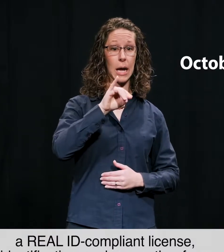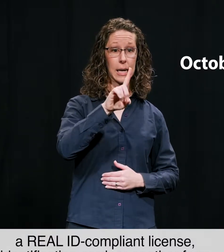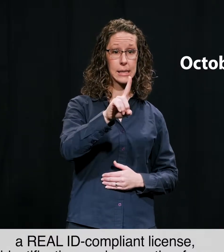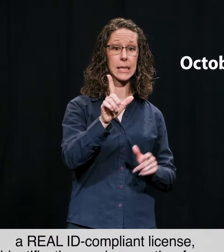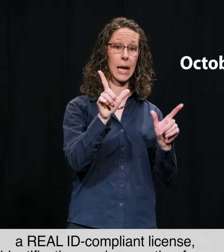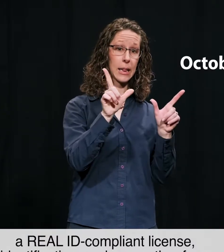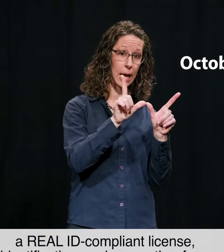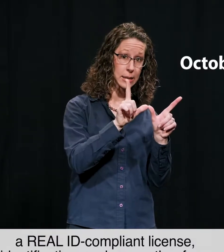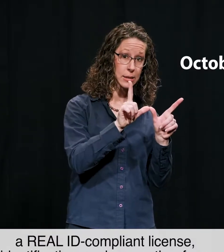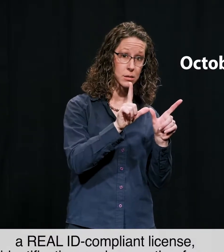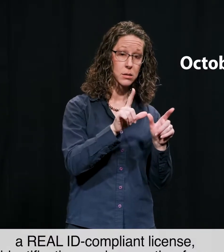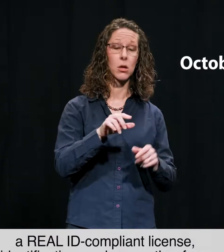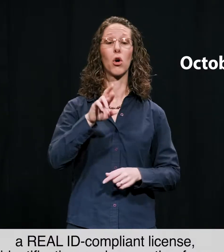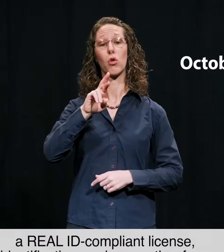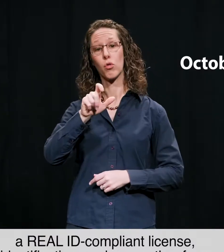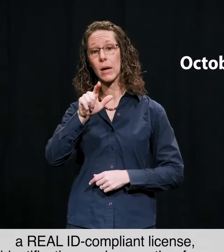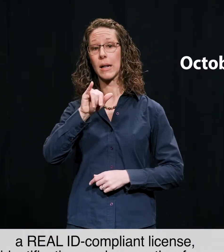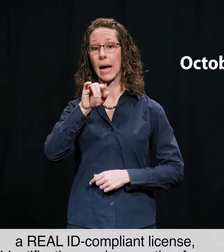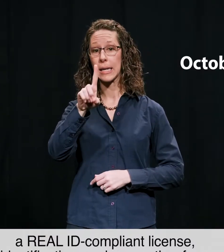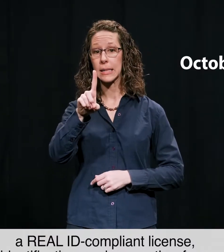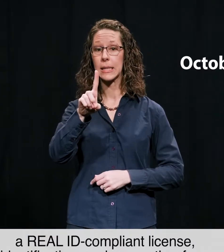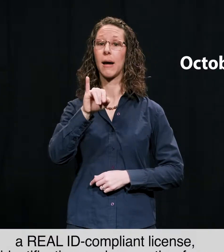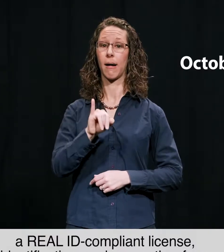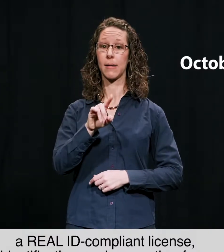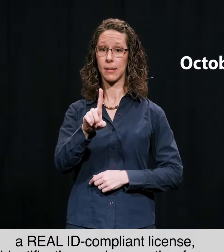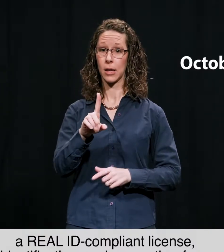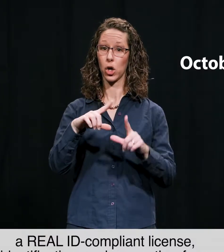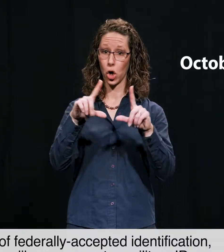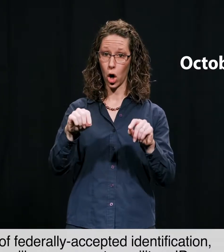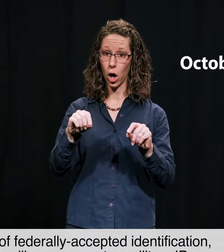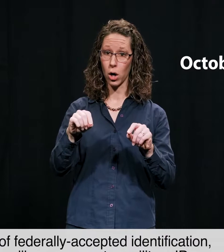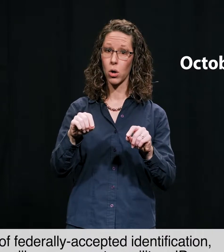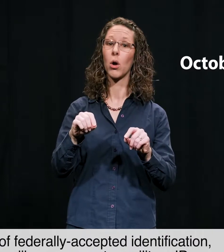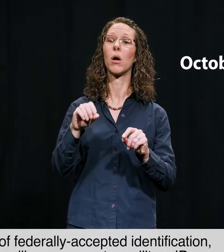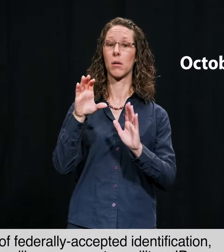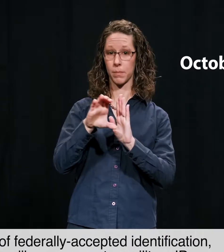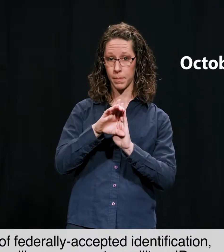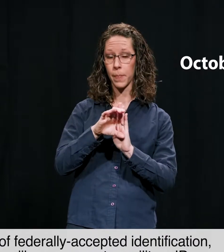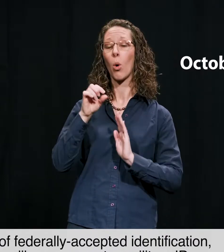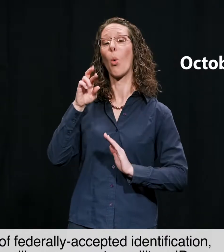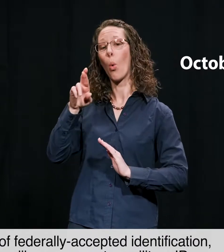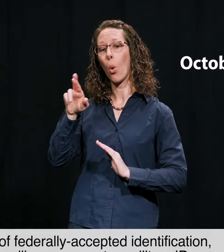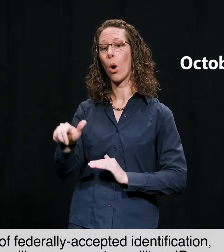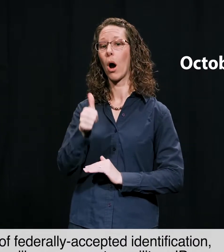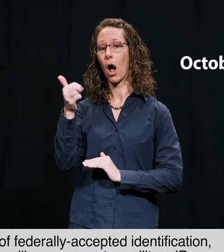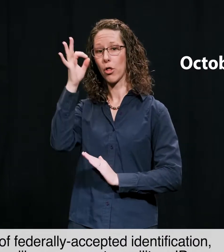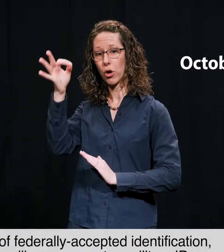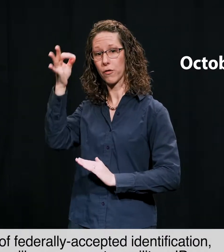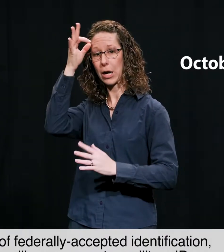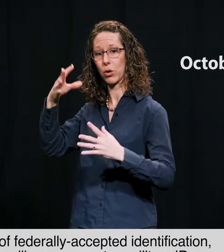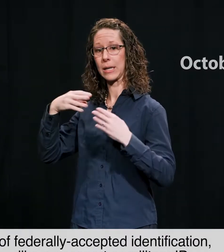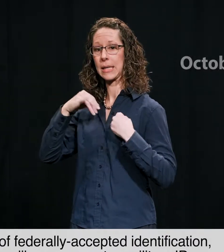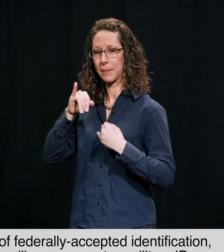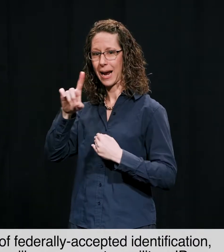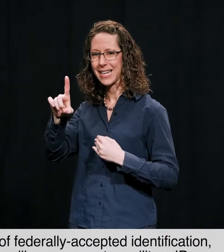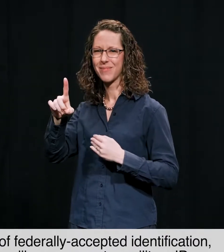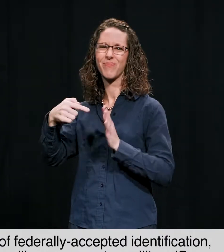license, identification card, or another form of federally accepted identification, like a passport